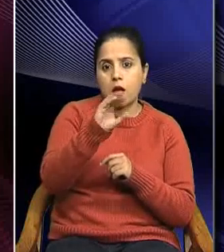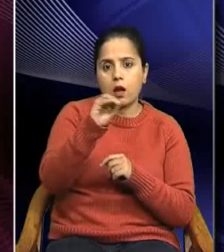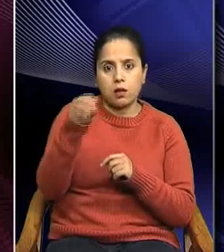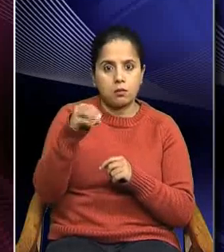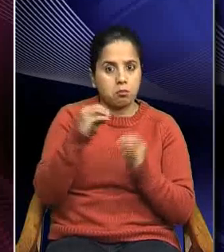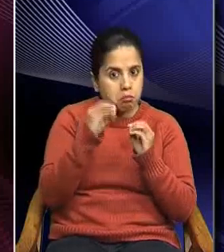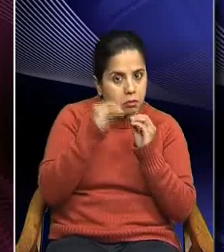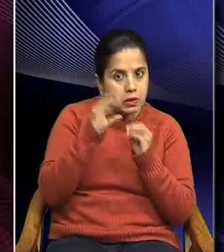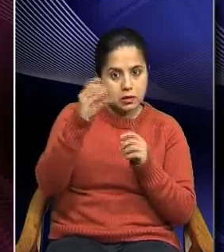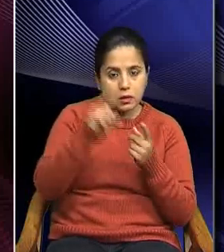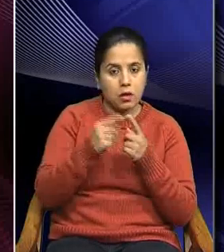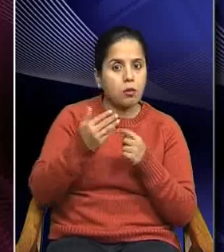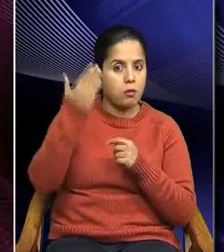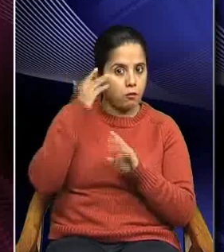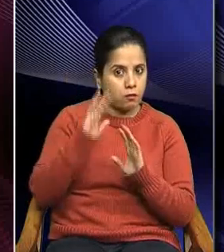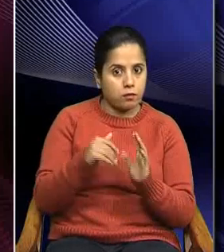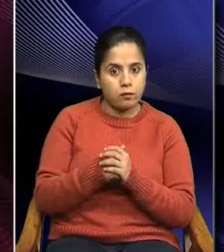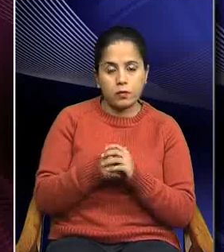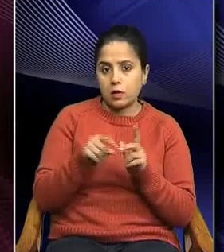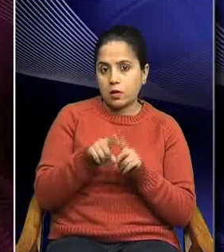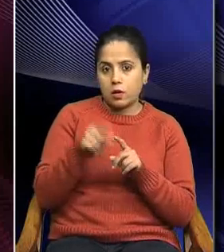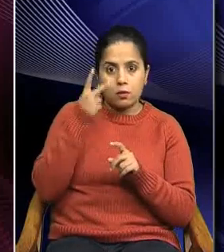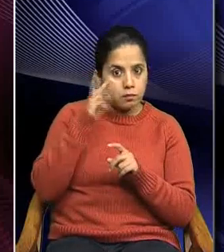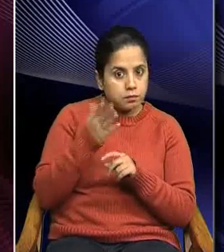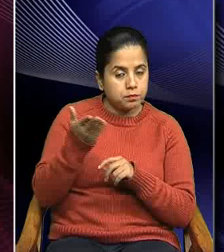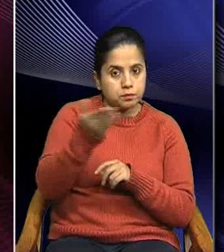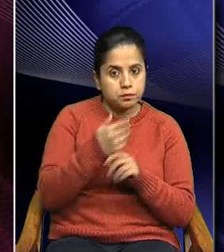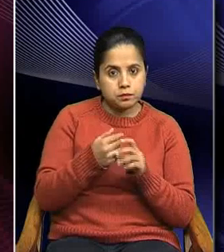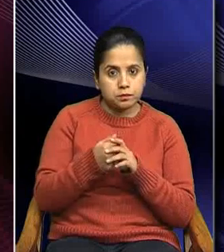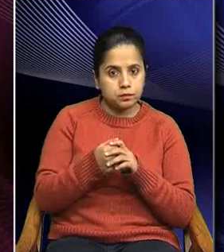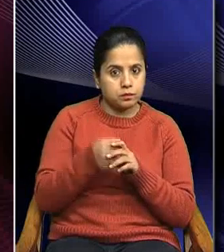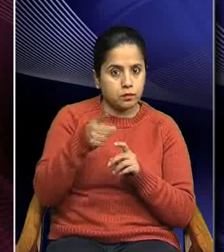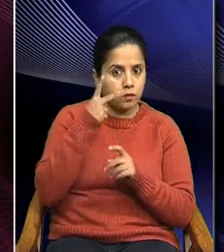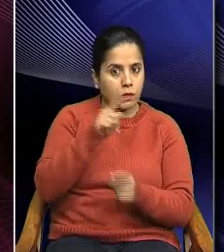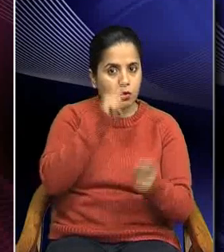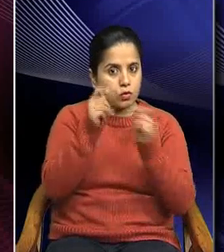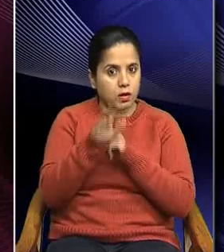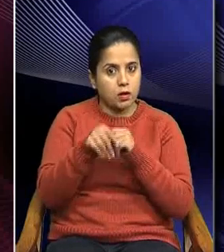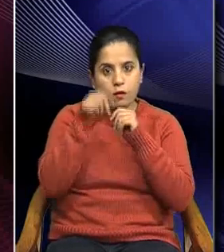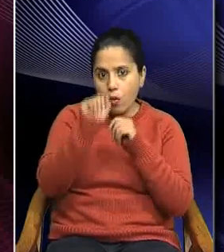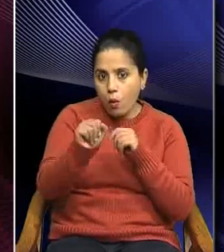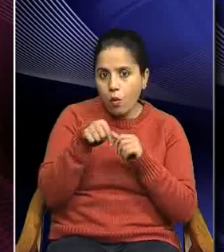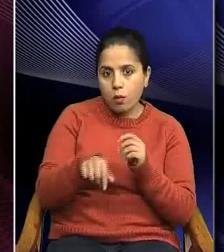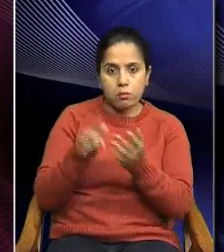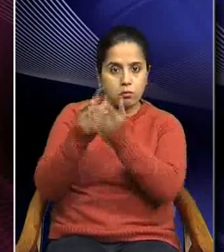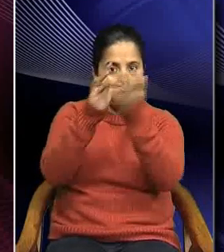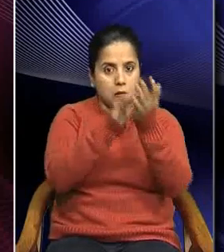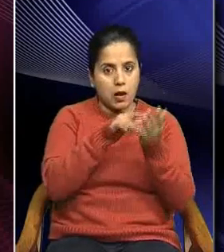BCE. And also there is some kind of shift in geography, shift in